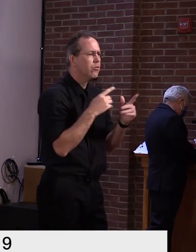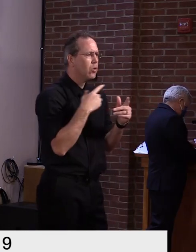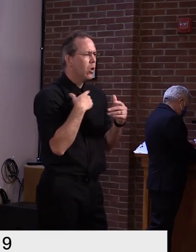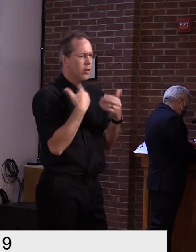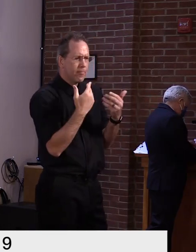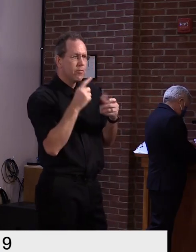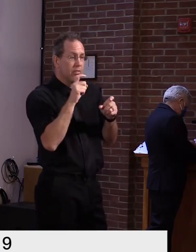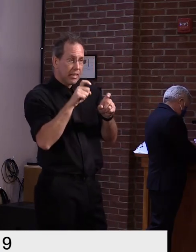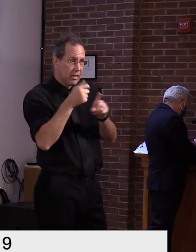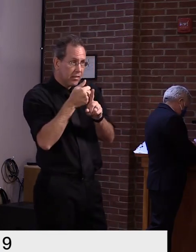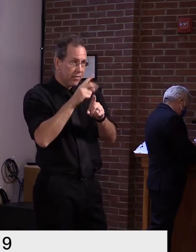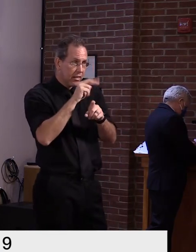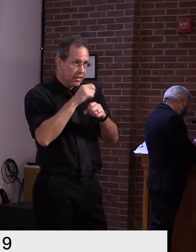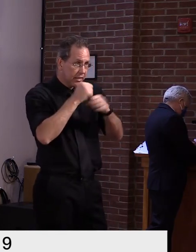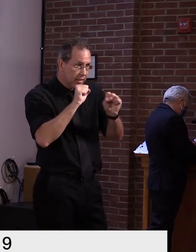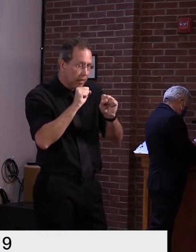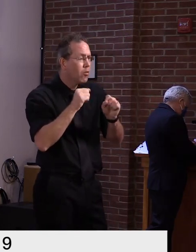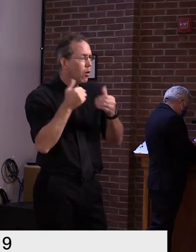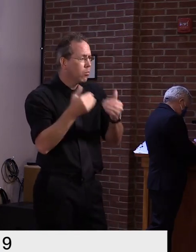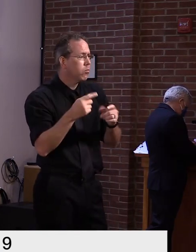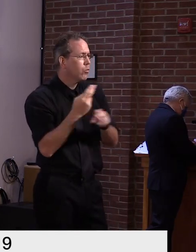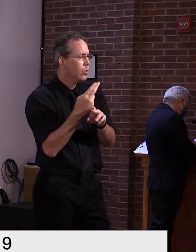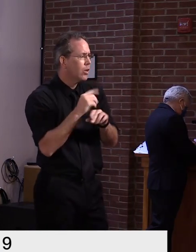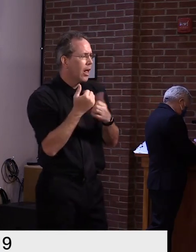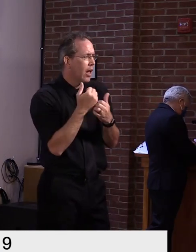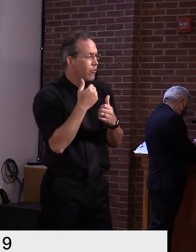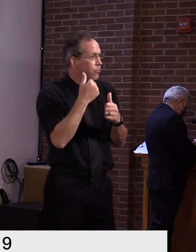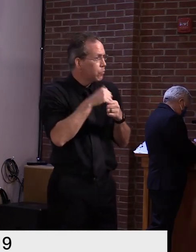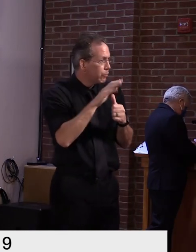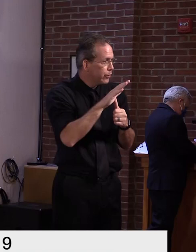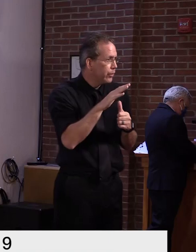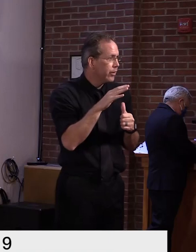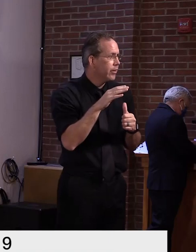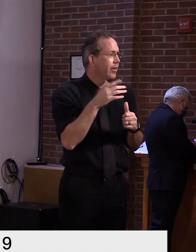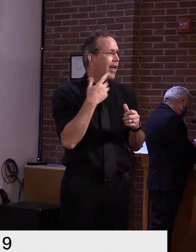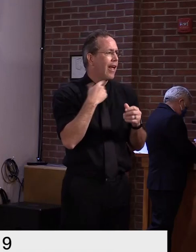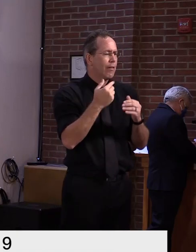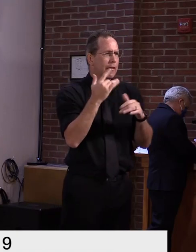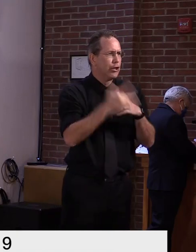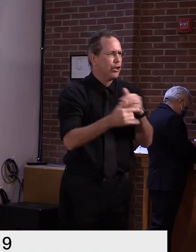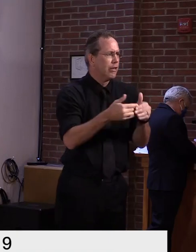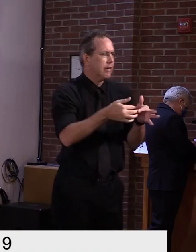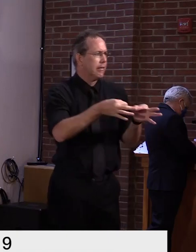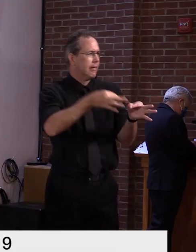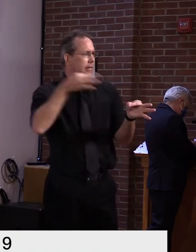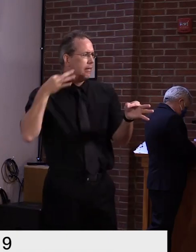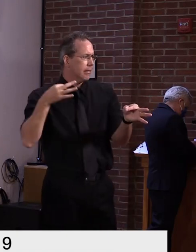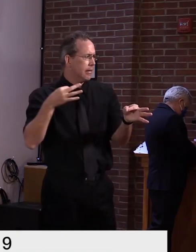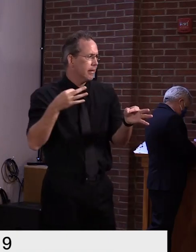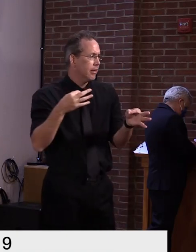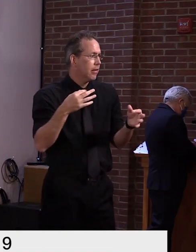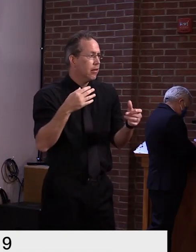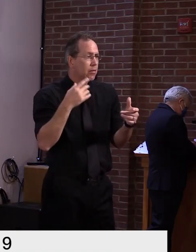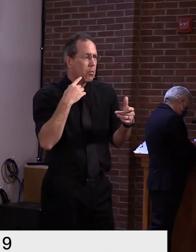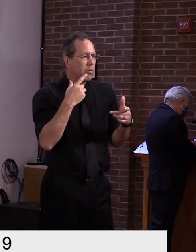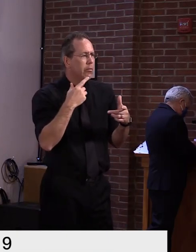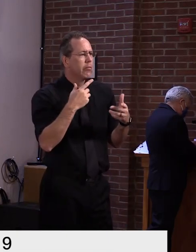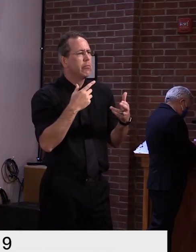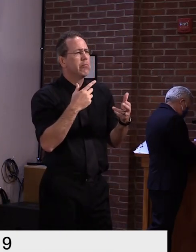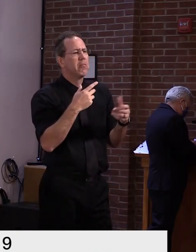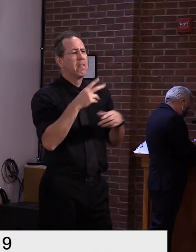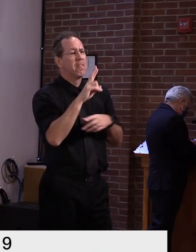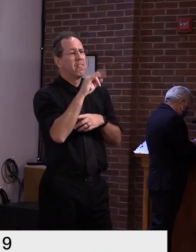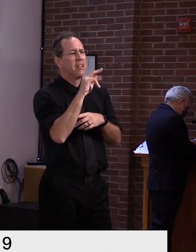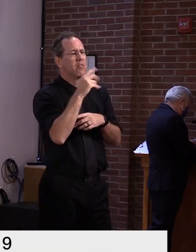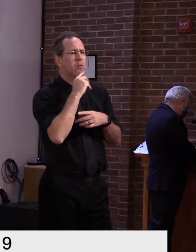again, it's early. I don't expect we'll see a vaccine until the next year. But we are on it. We're working on